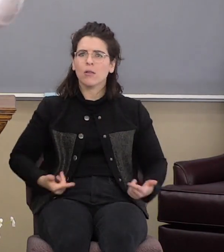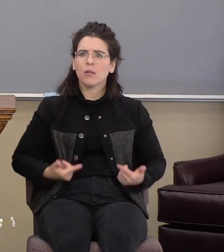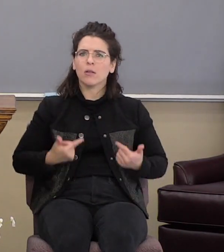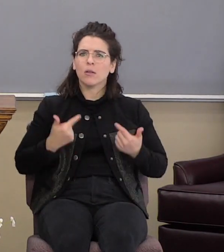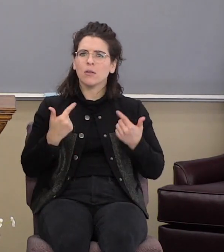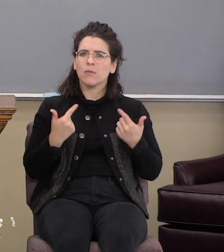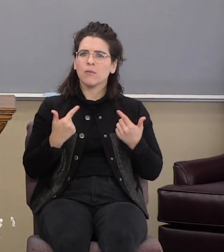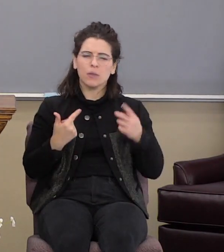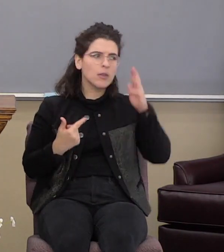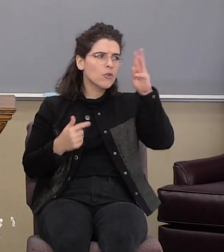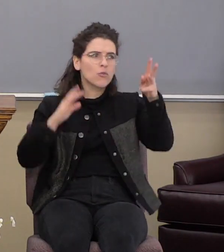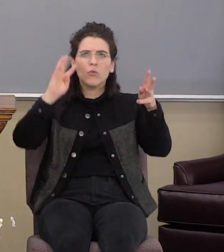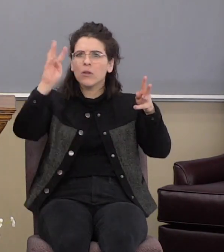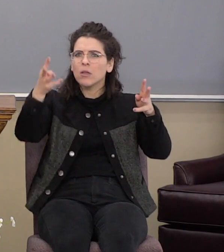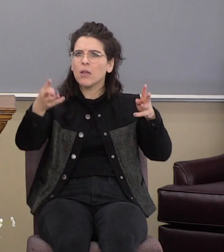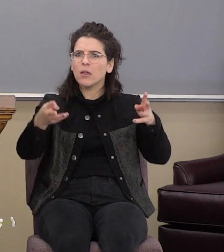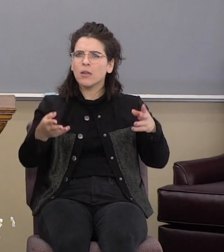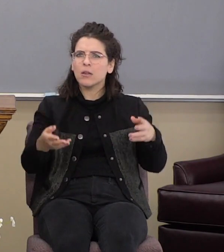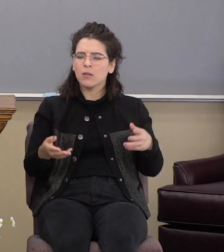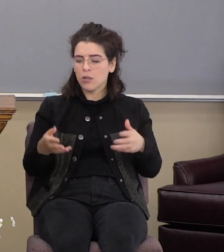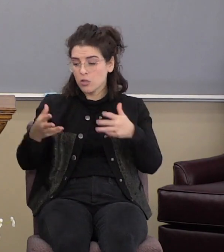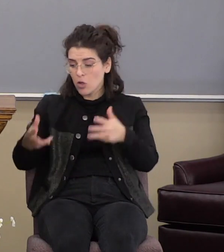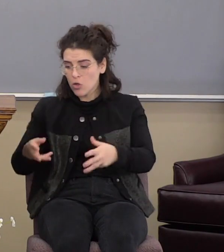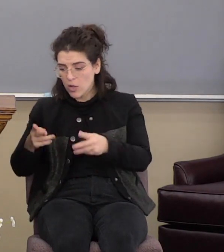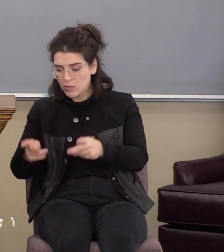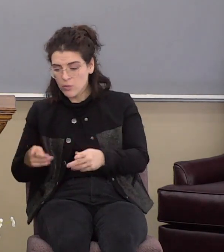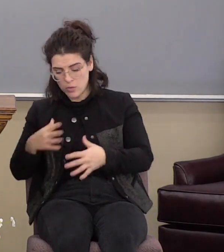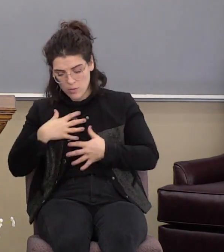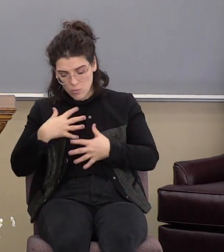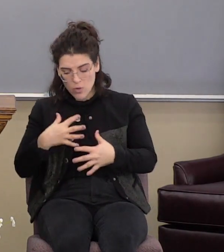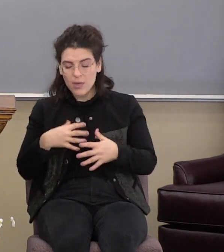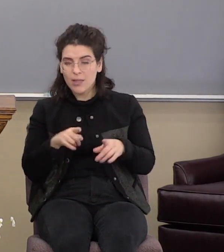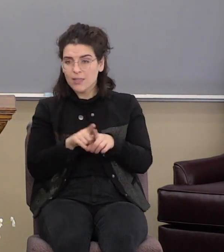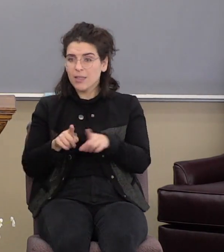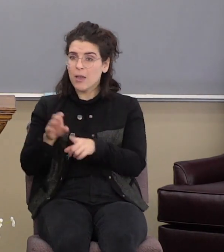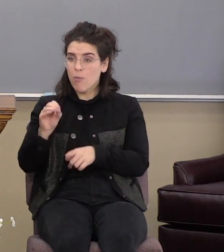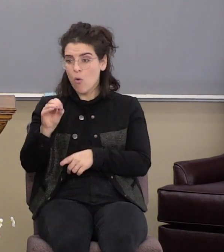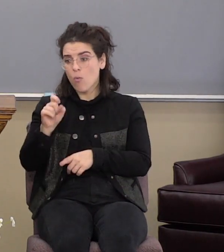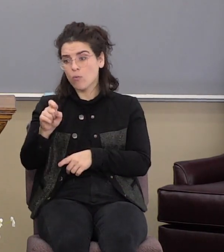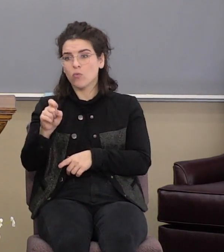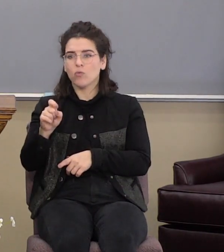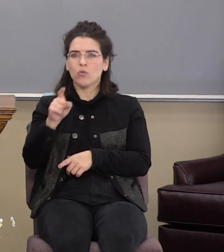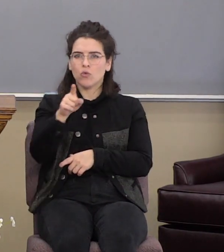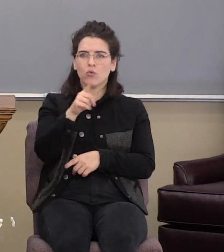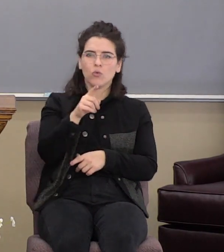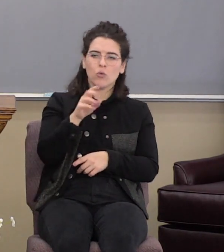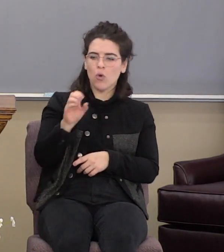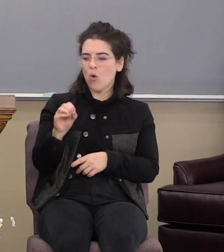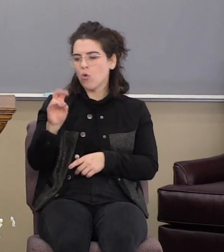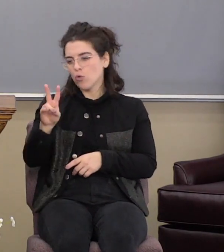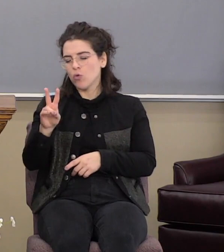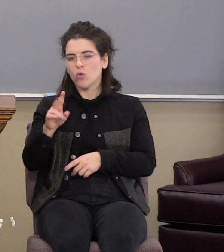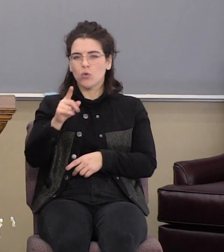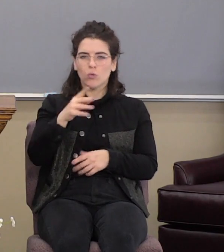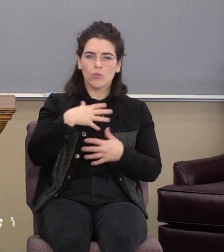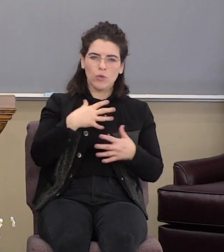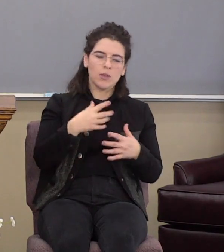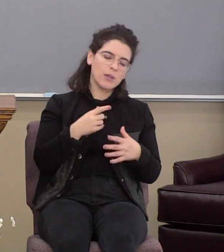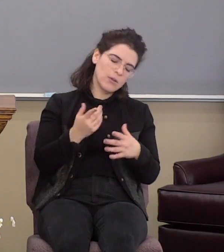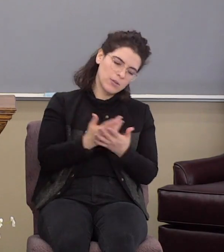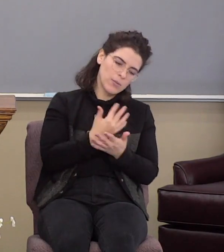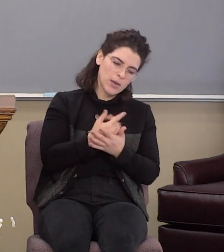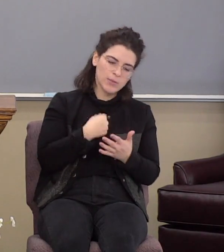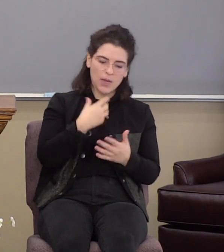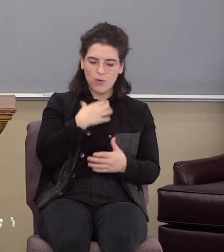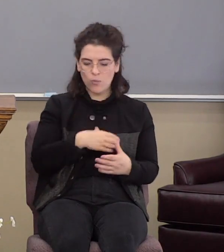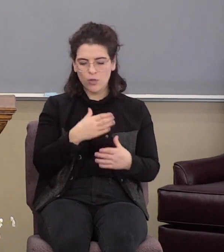it. Does a lost person get to breathe the same oxygen you're breathing? Now, sometimes I wish Kyle wasn't sharing my